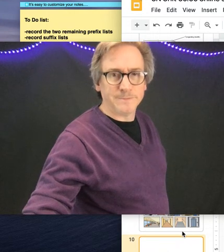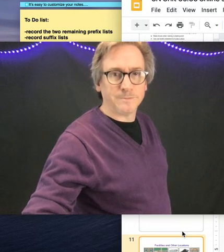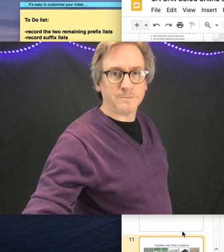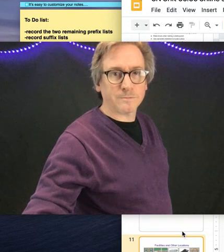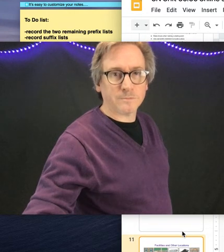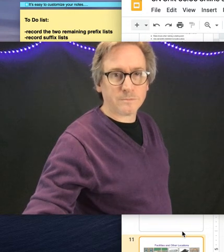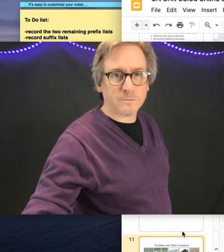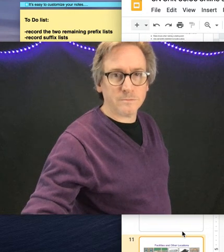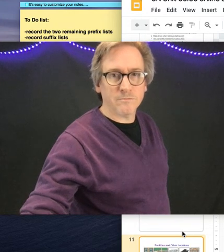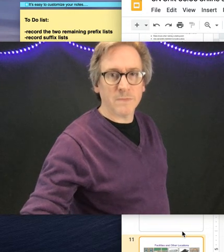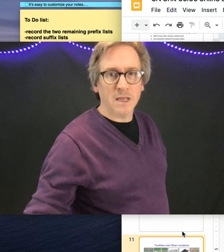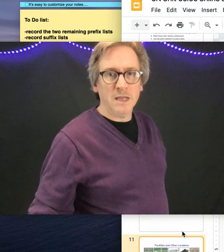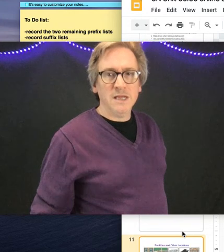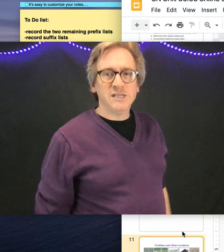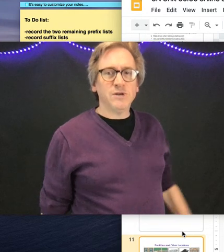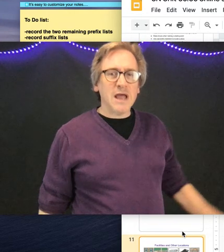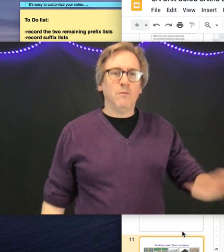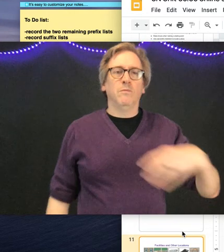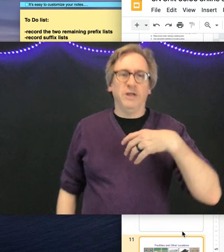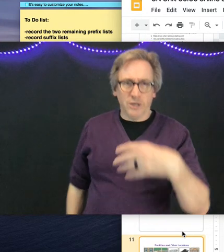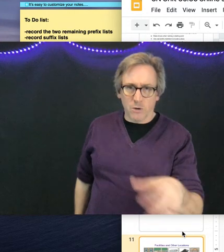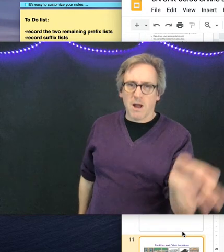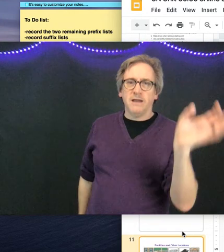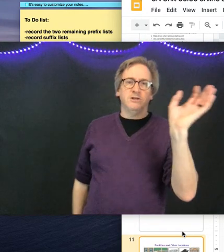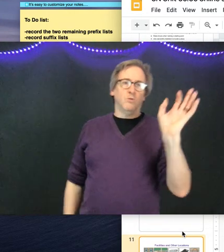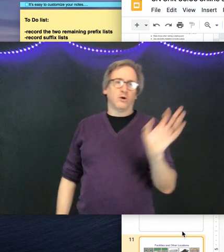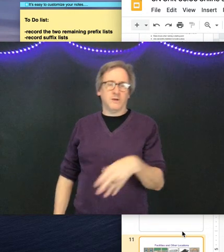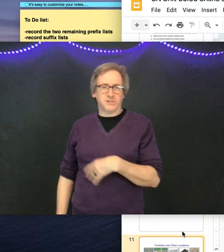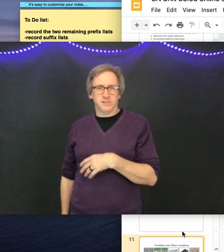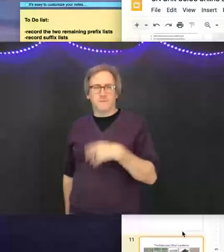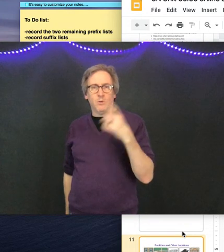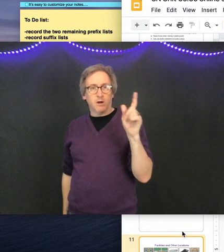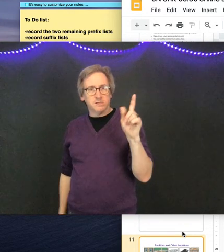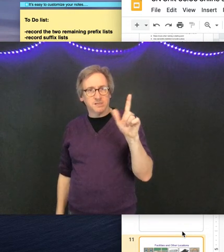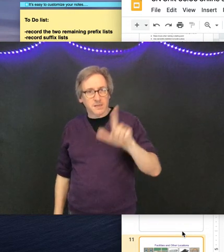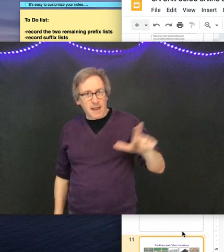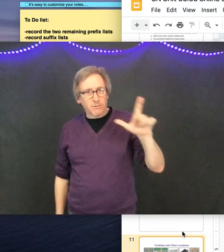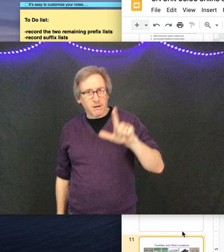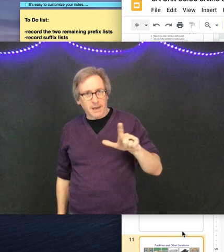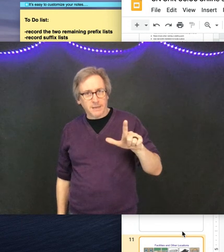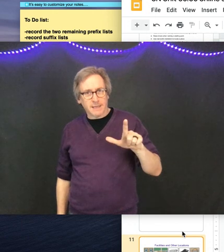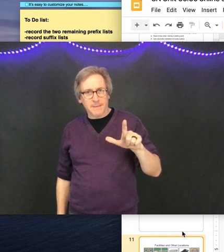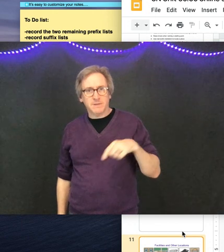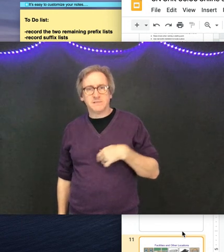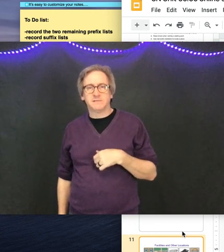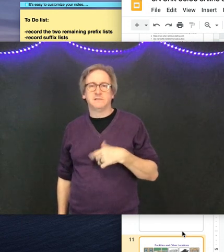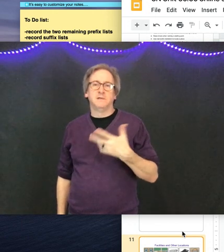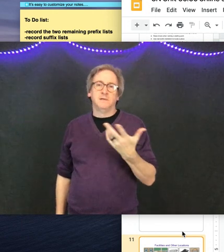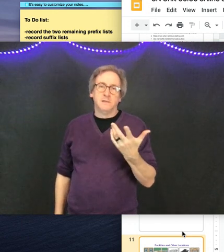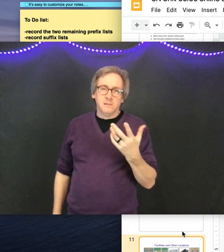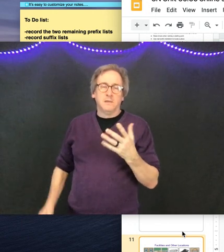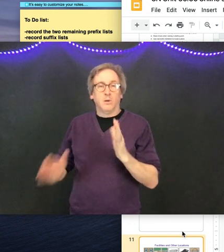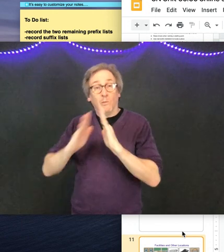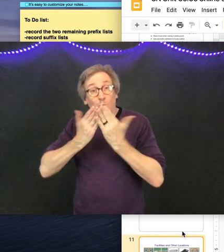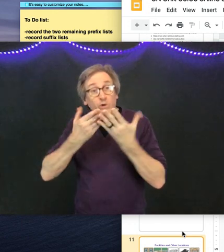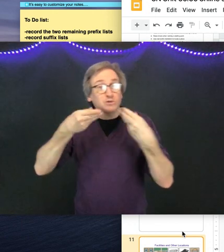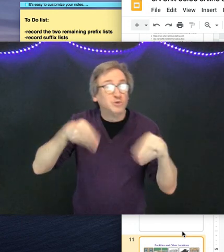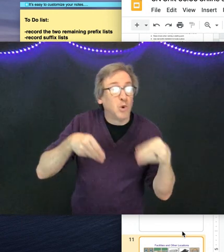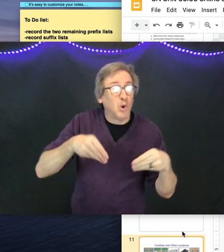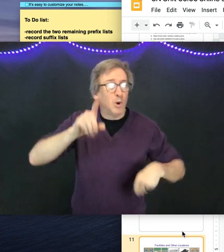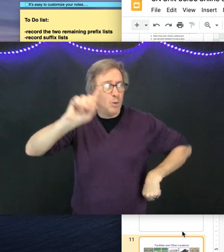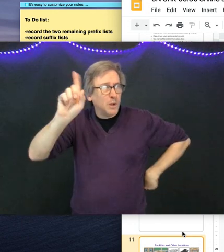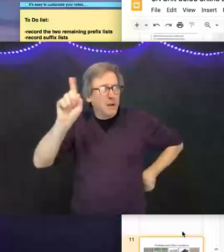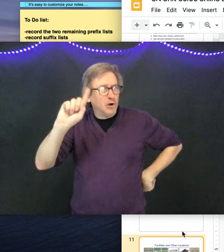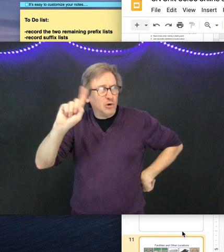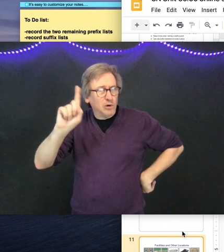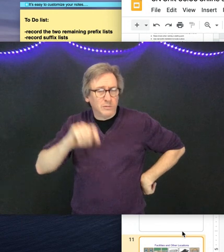sense. So now we could go on, do more questions about where's the library on campus.